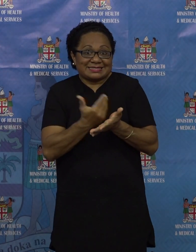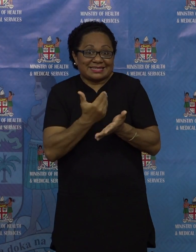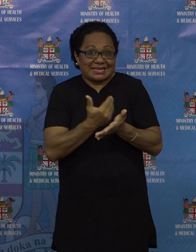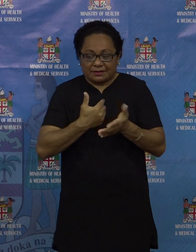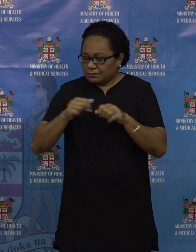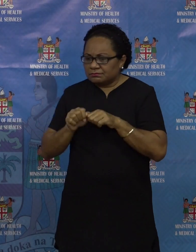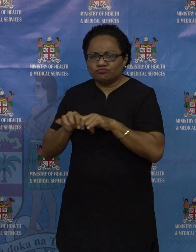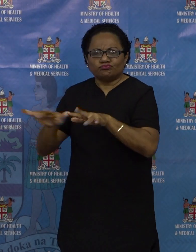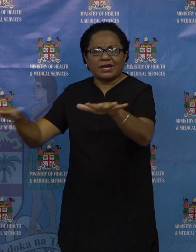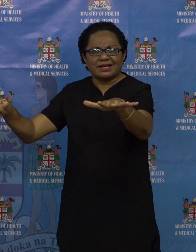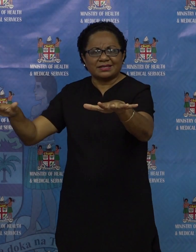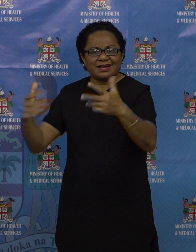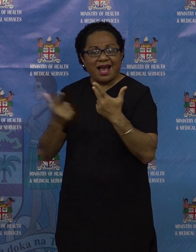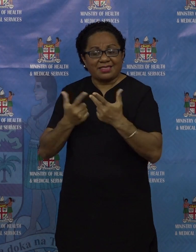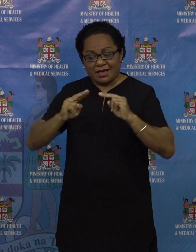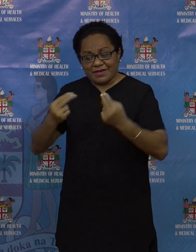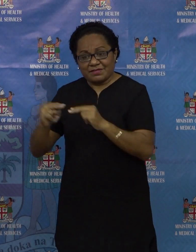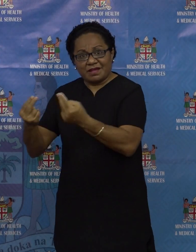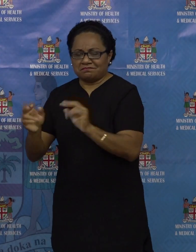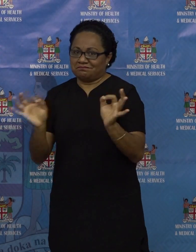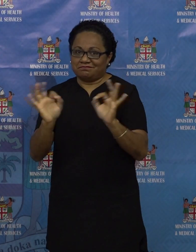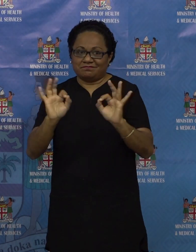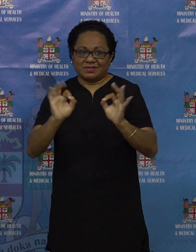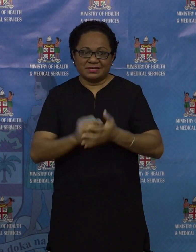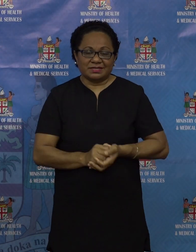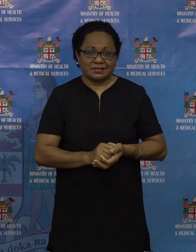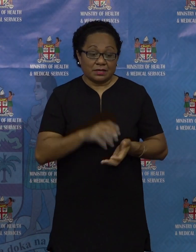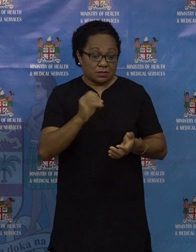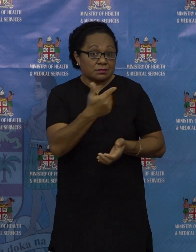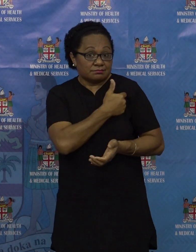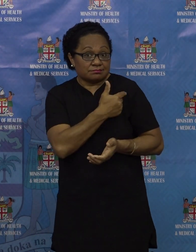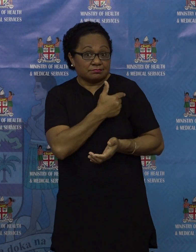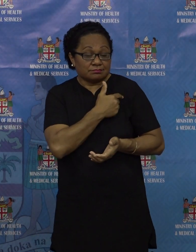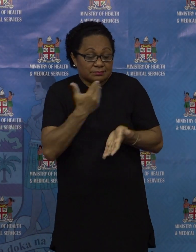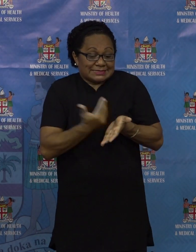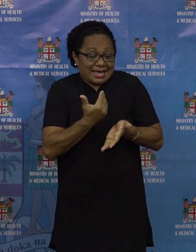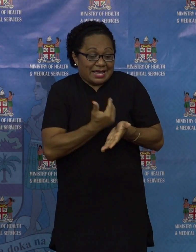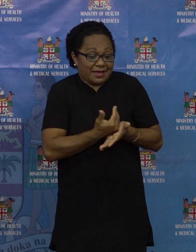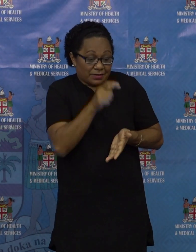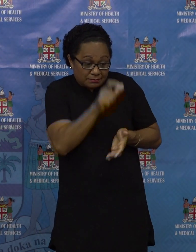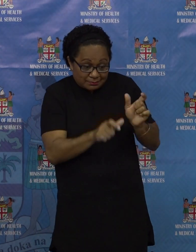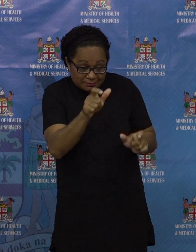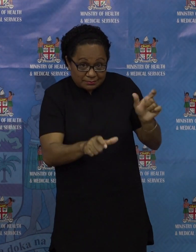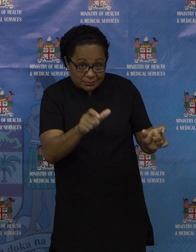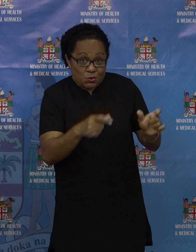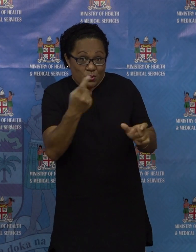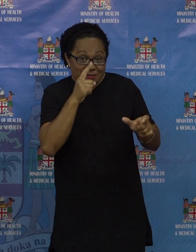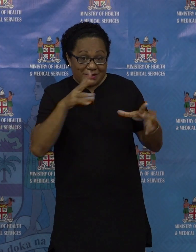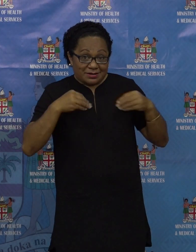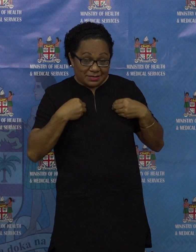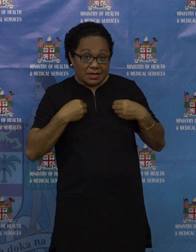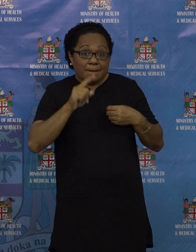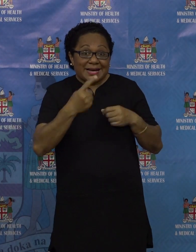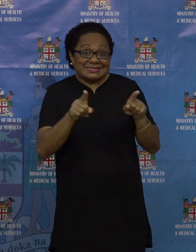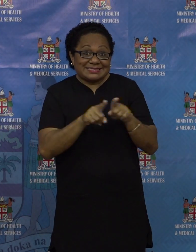members. In short, these vaccines will protect those who take them, but also to some extent, those that the